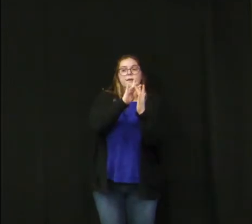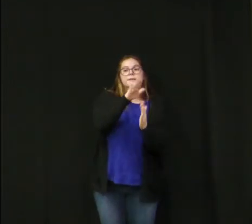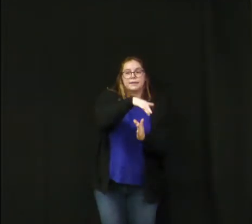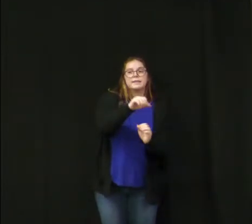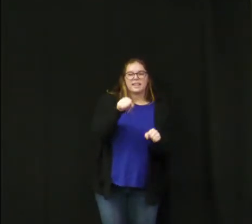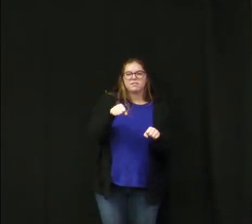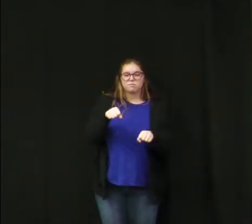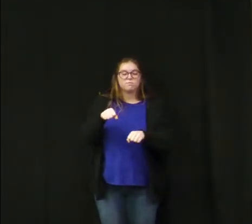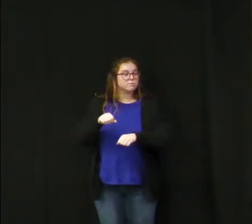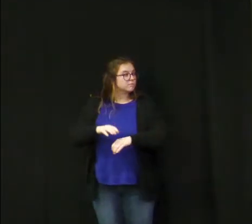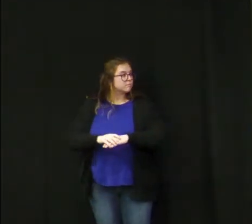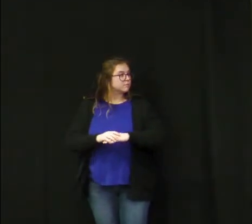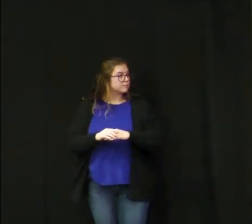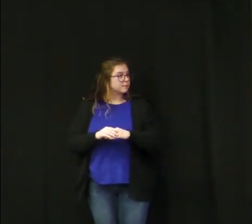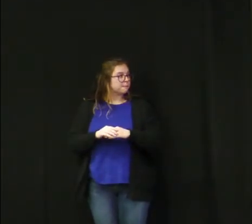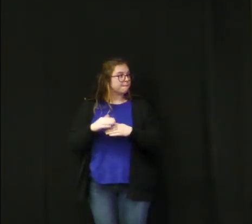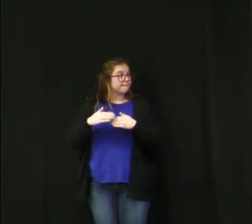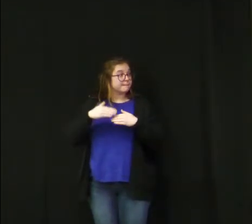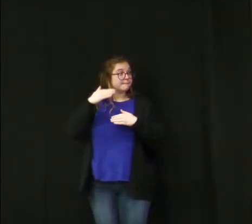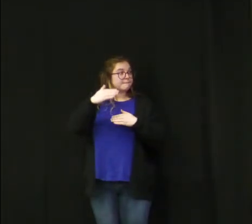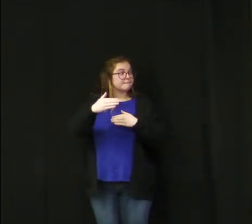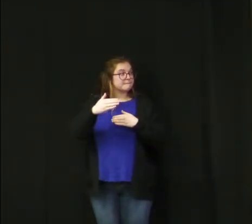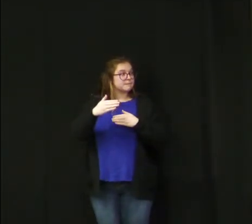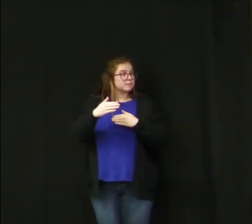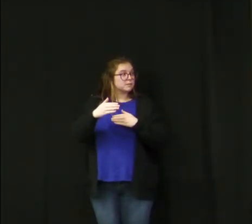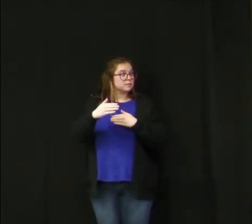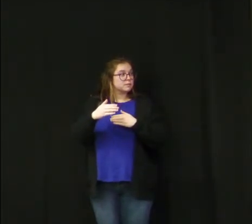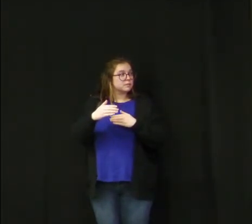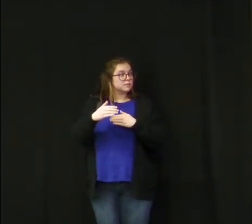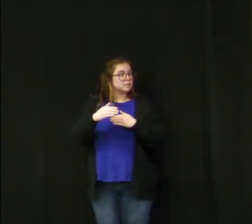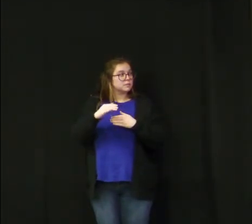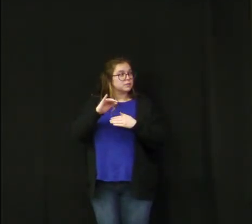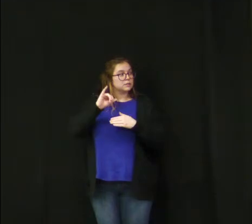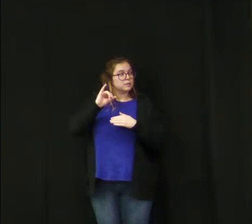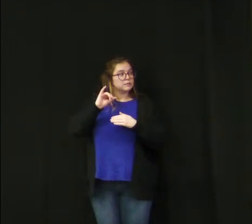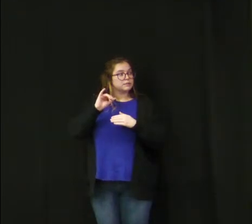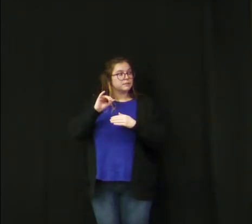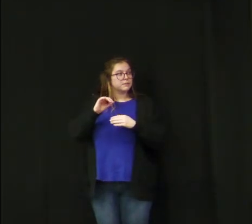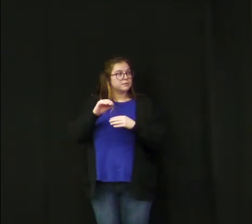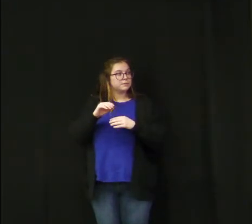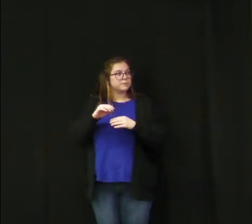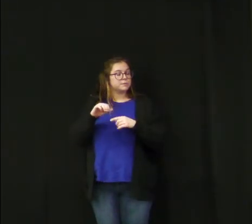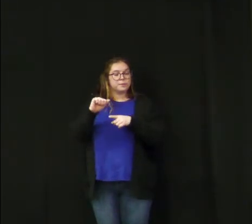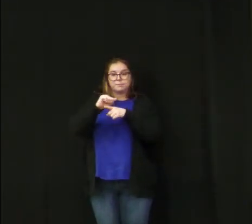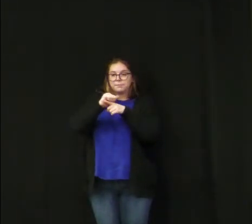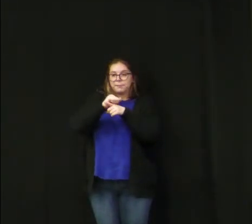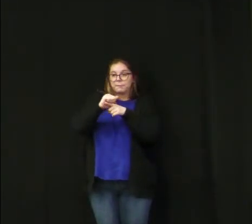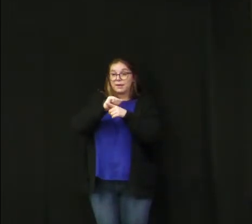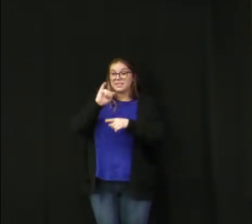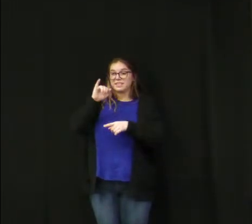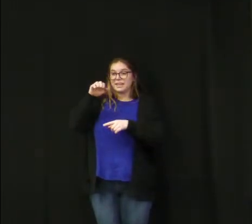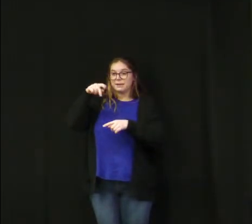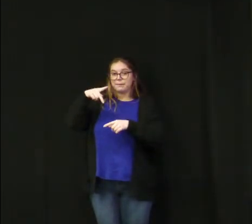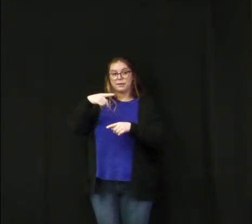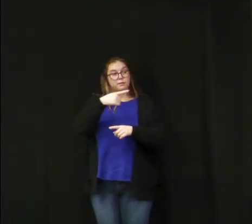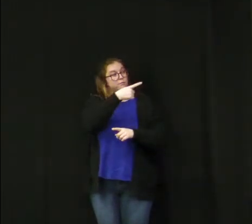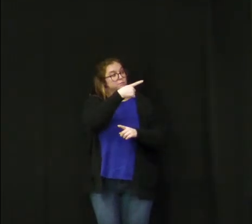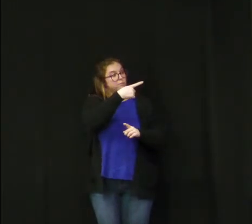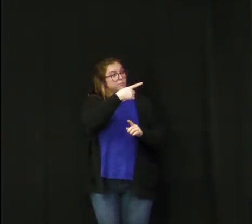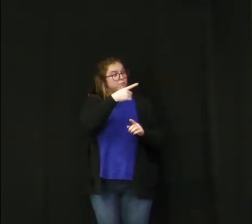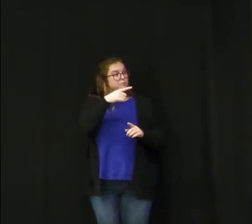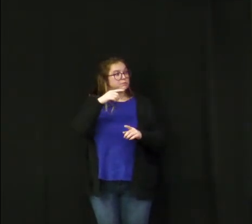gonna do, you should have picked up a copy of Jimmy's IEP. It says IEP for training purposes in blue at the top of